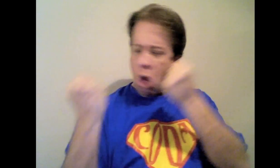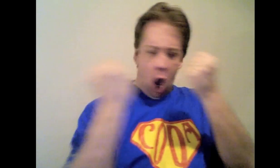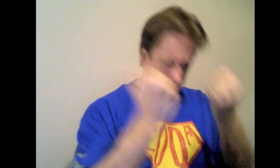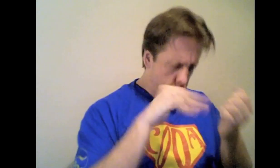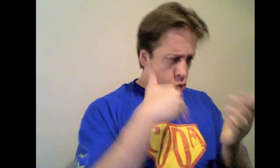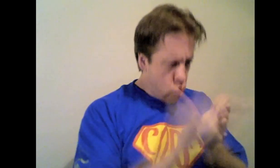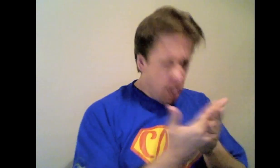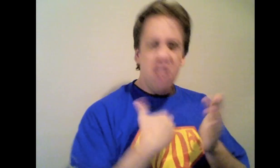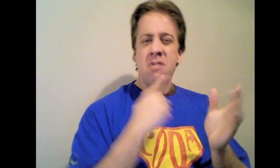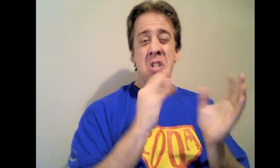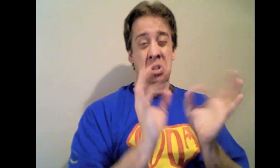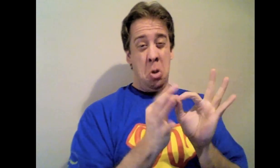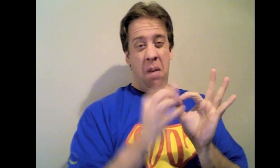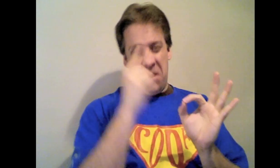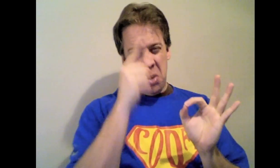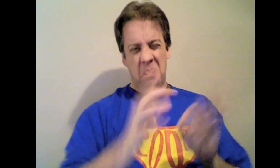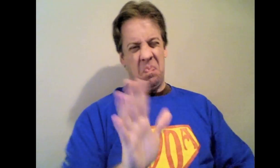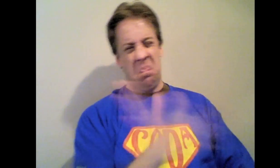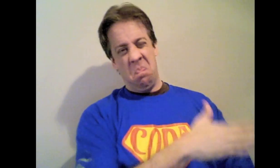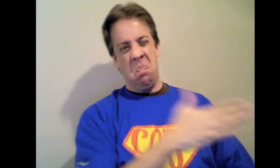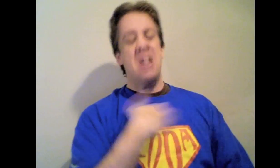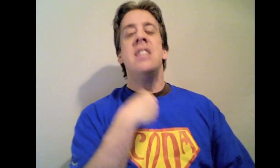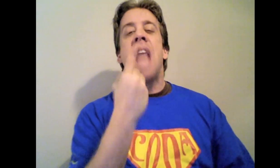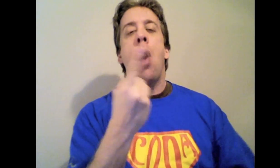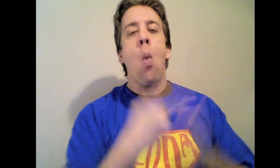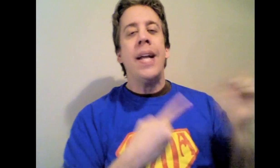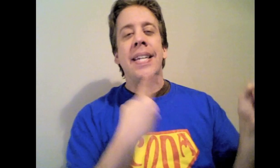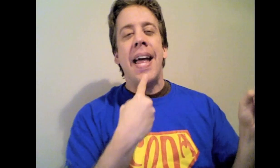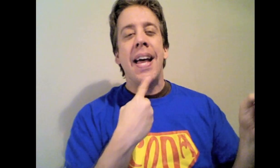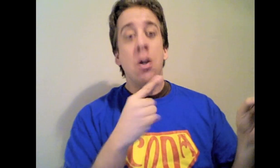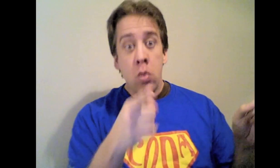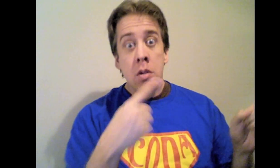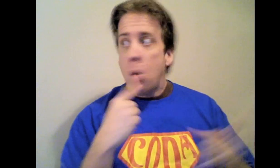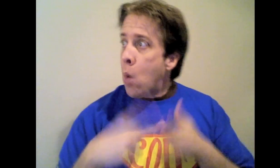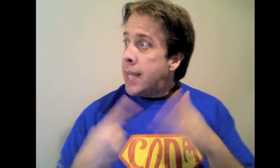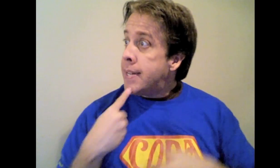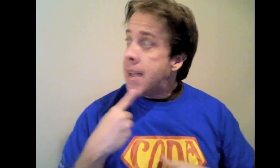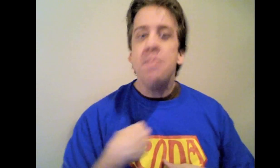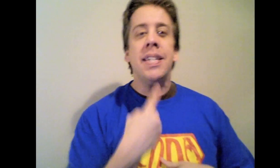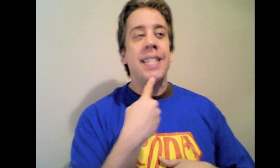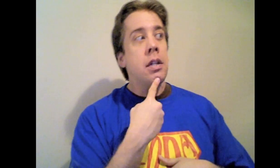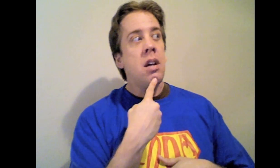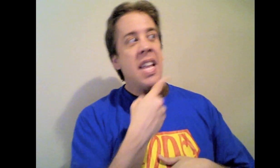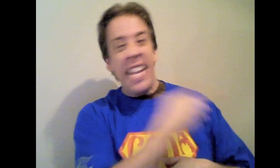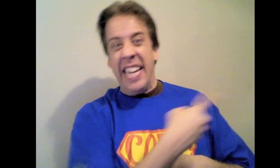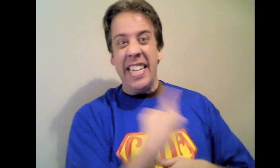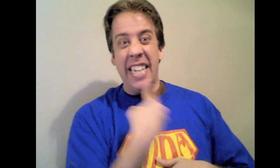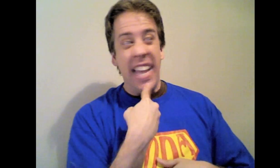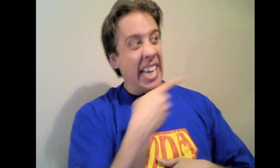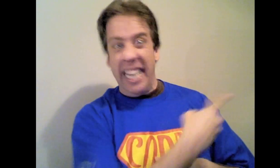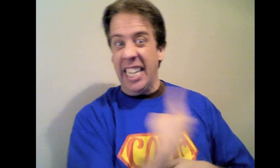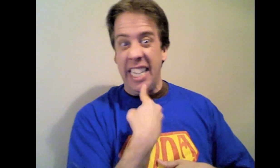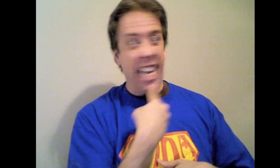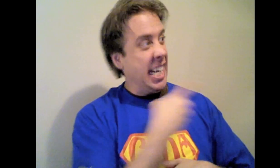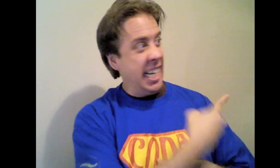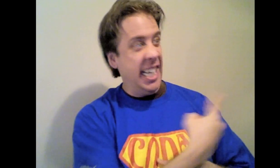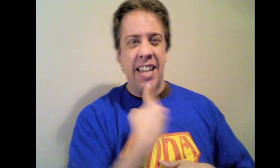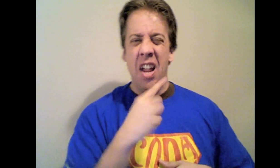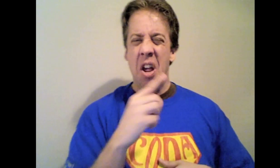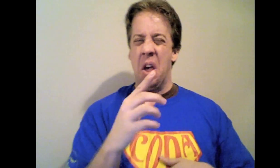a Coda. I'll drive you there. I'm not even going to interpret for you. I'll be your advocate. I'll be your helper. I'll tell you what they said. They said this. They said that. Let's just